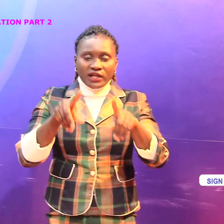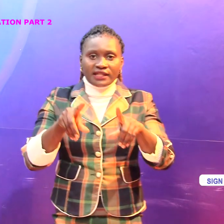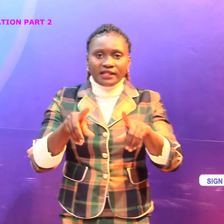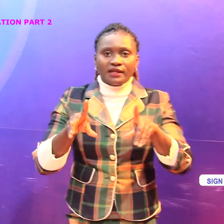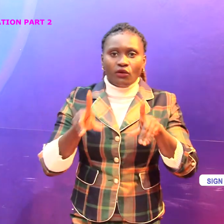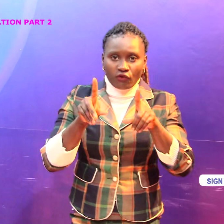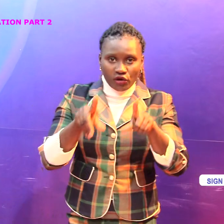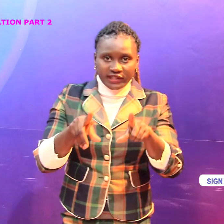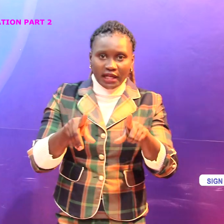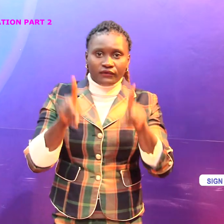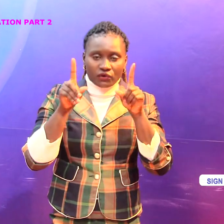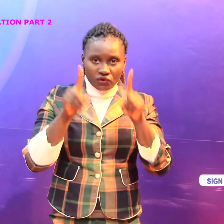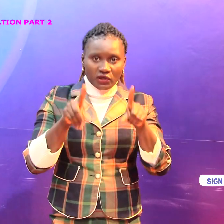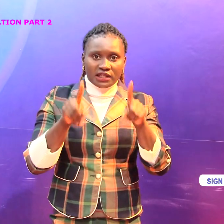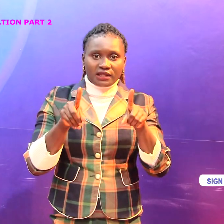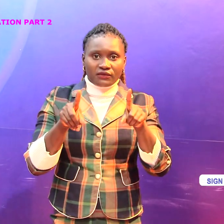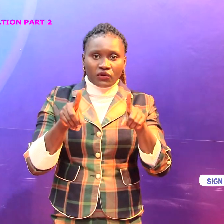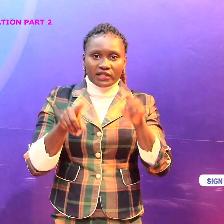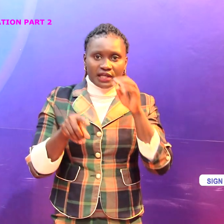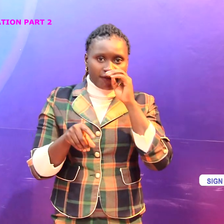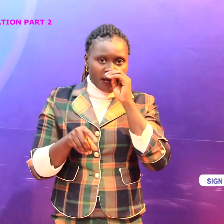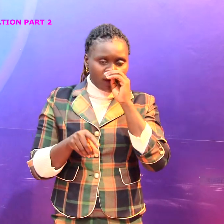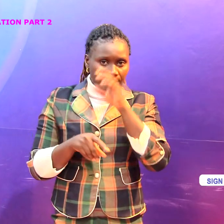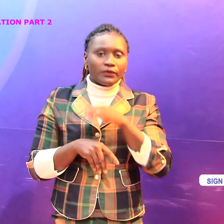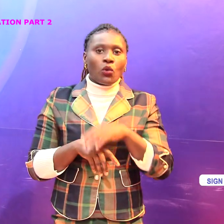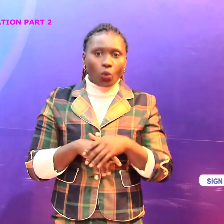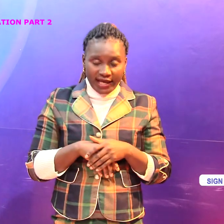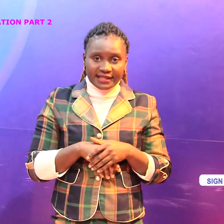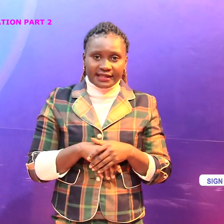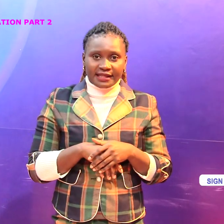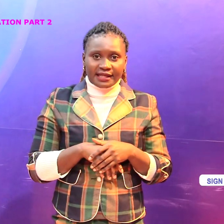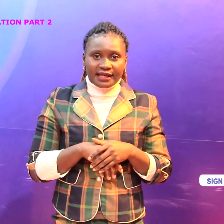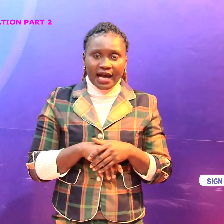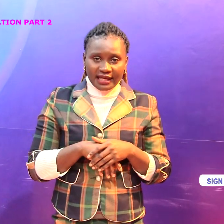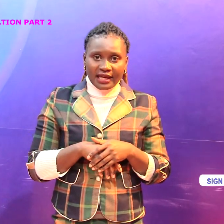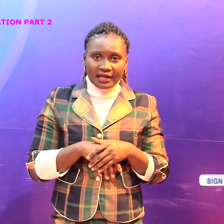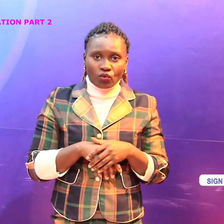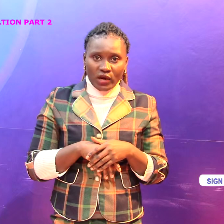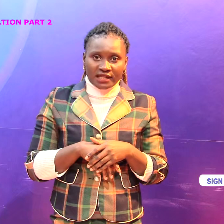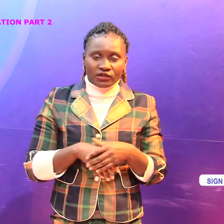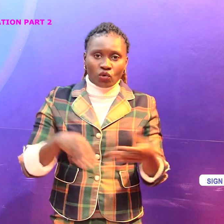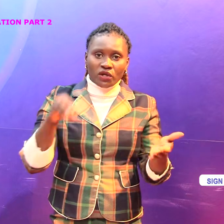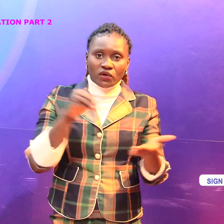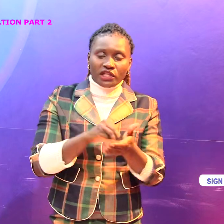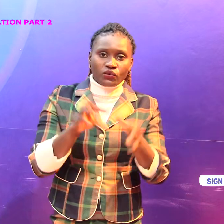it for yourself. Do it for yourself, my viewer. Wait. Again, wait. So we do it